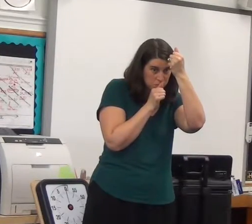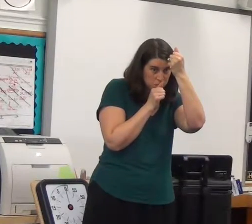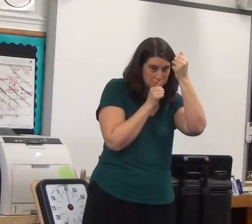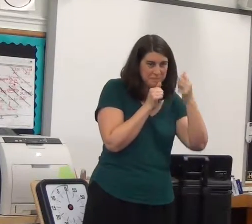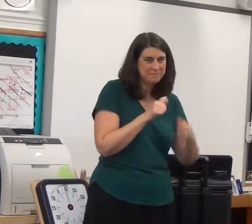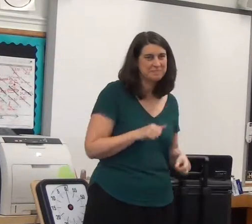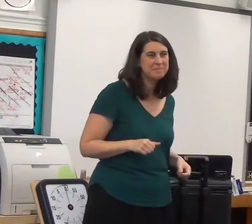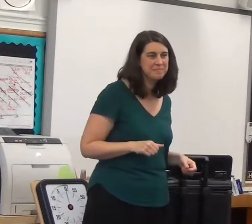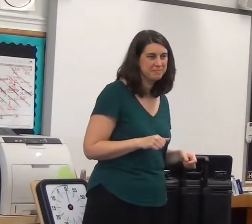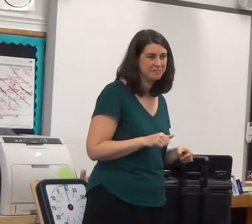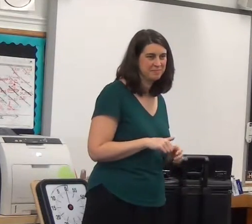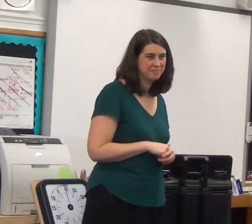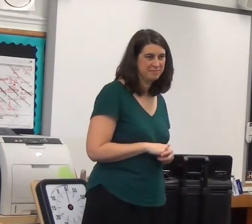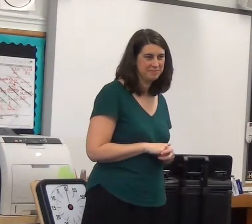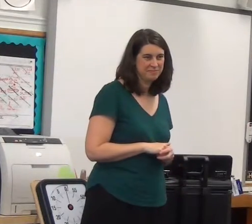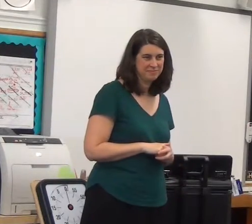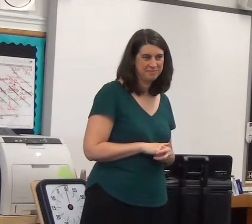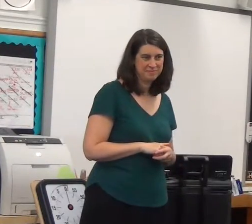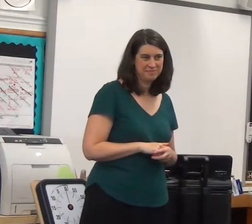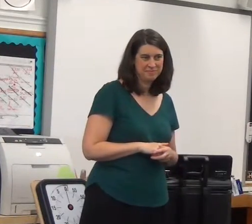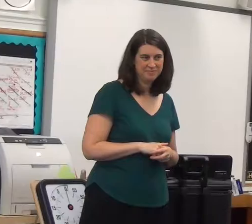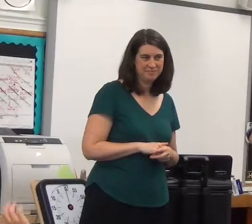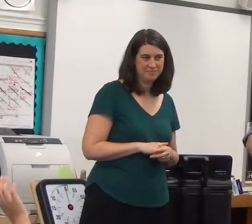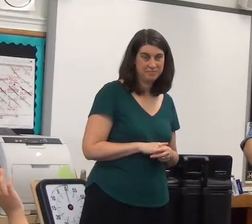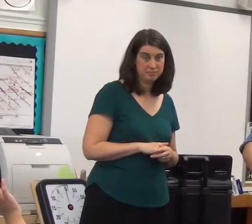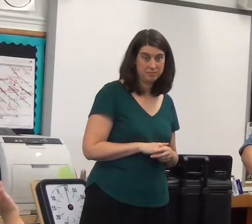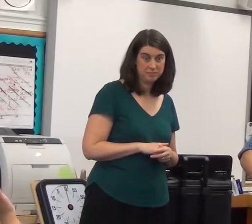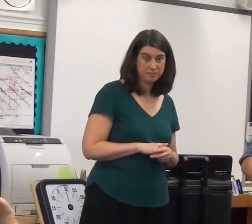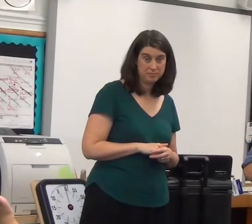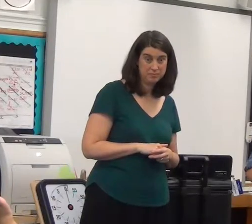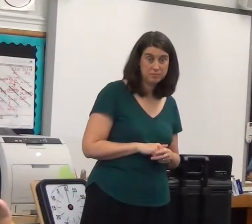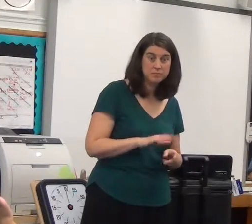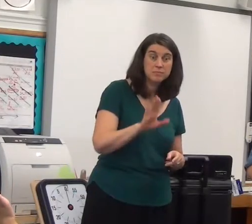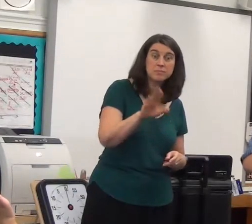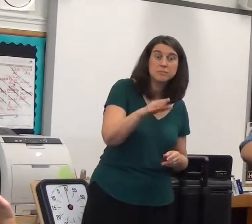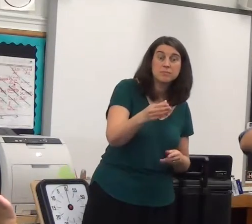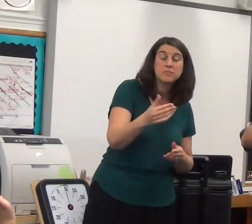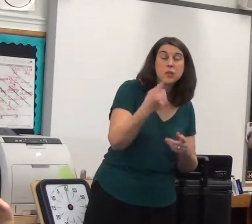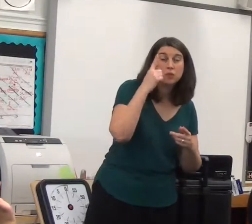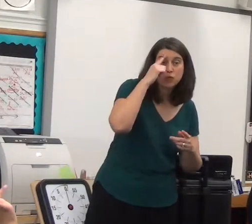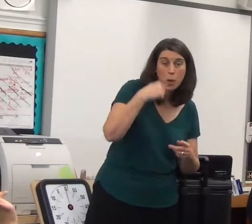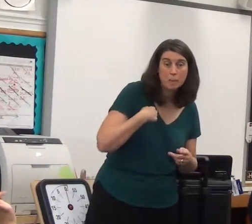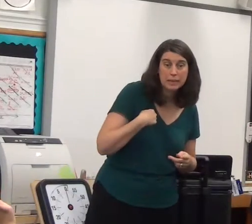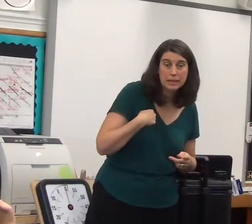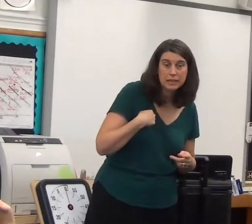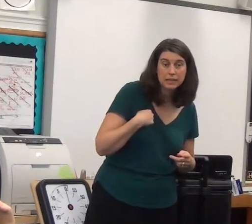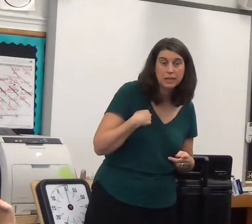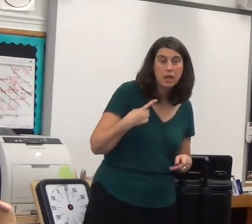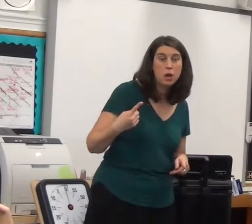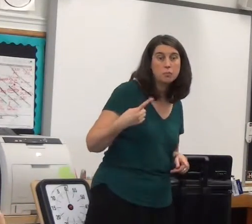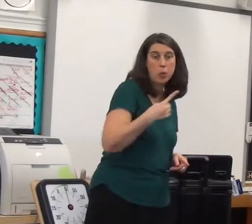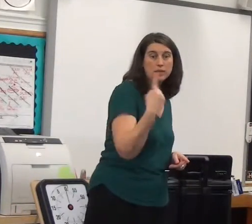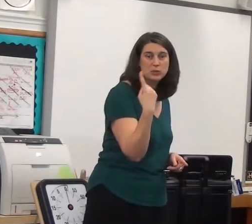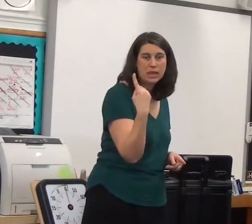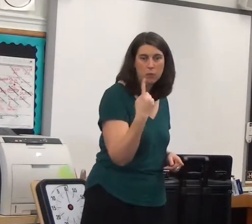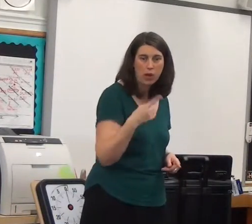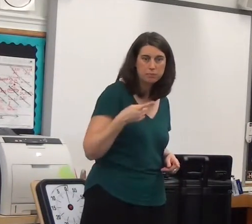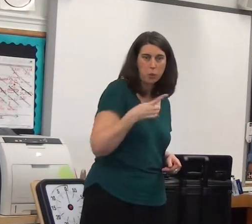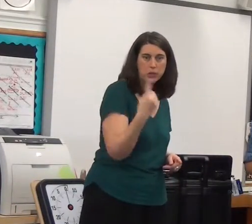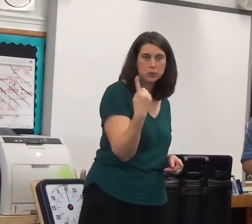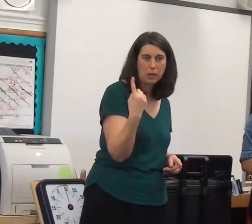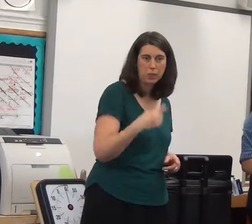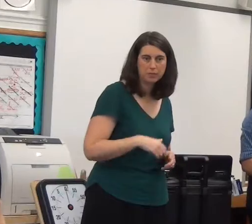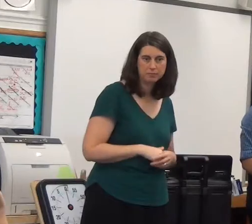around you can also see. All right? I need you to do me a favor. Point to someone else here. Choose anyone